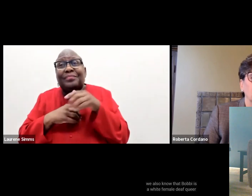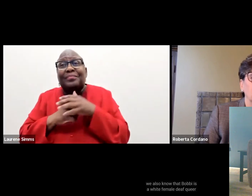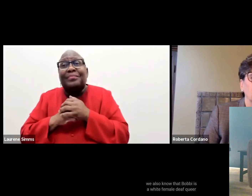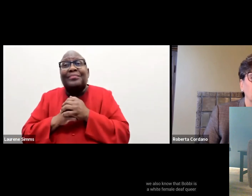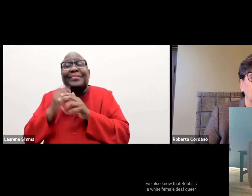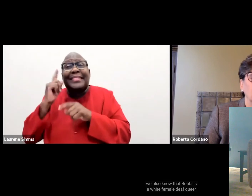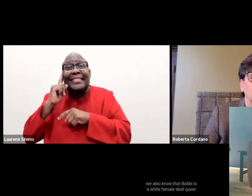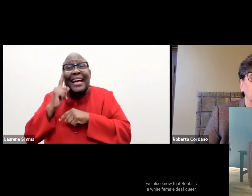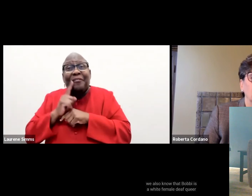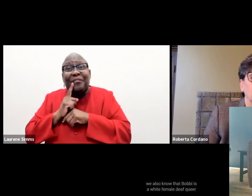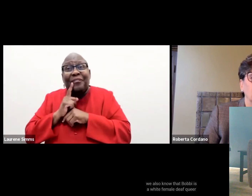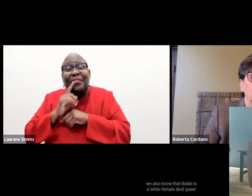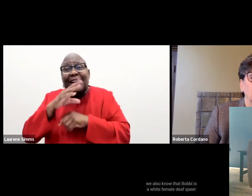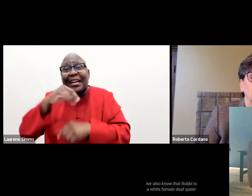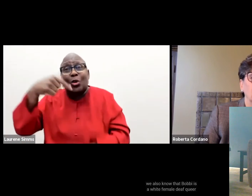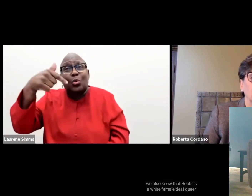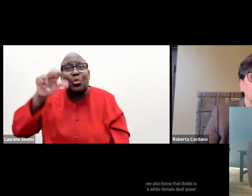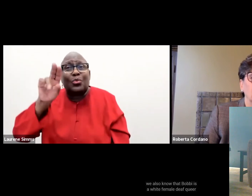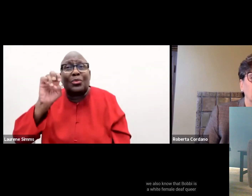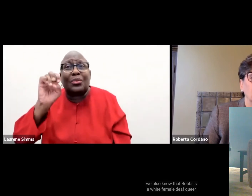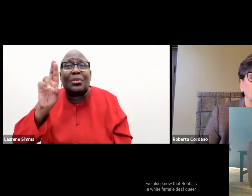and women like Bobby.